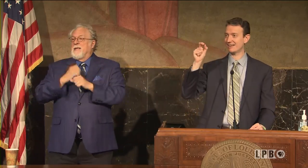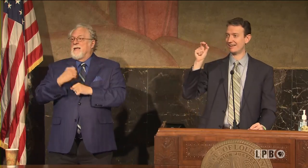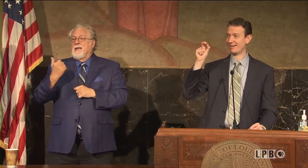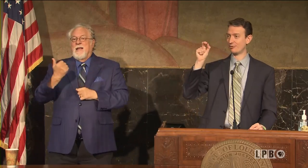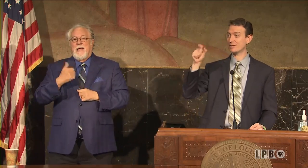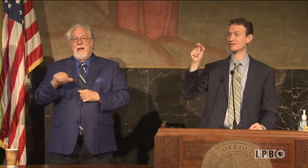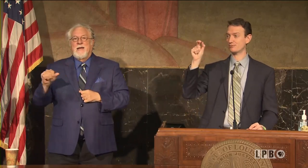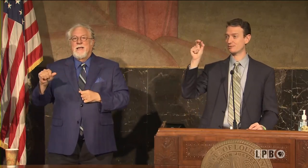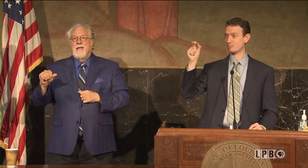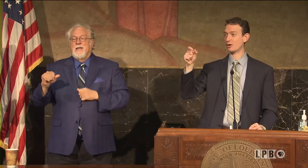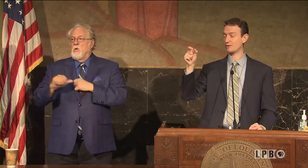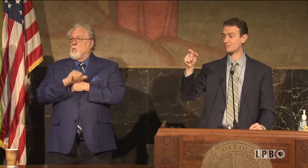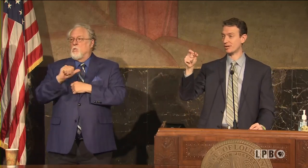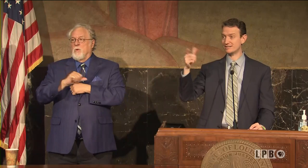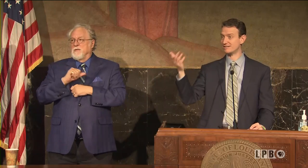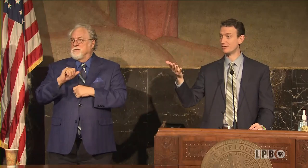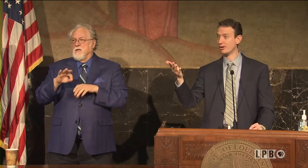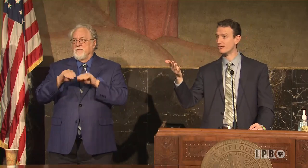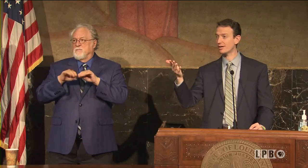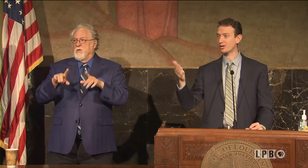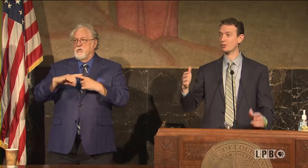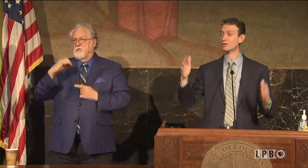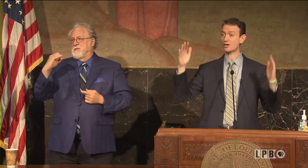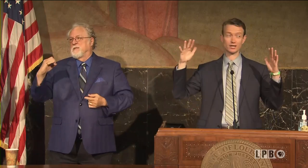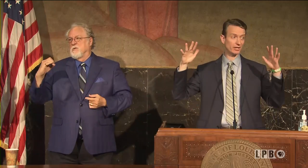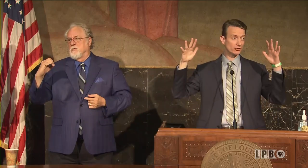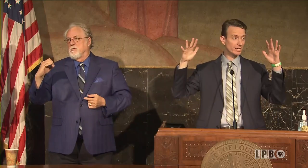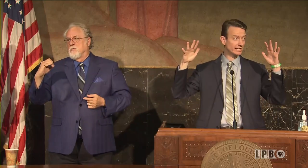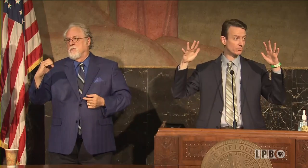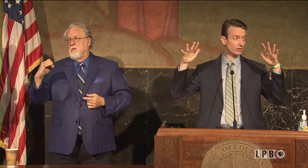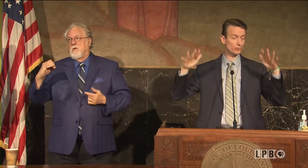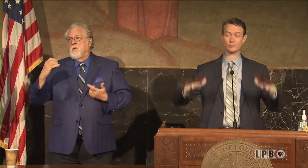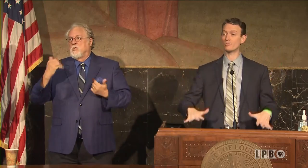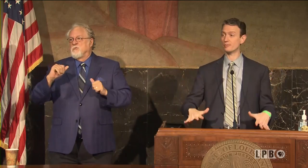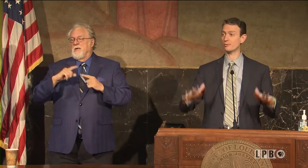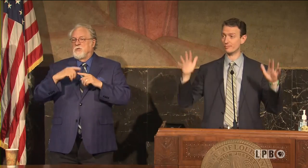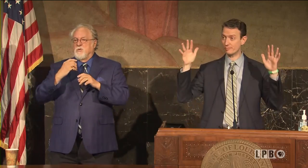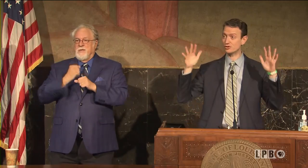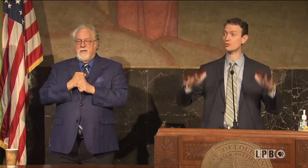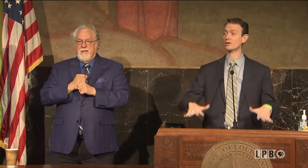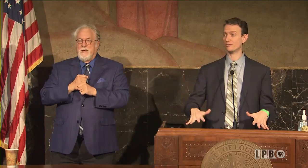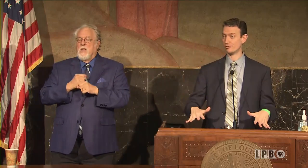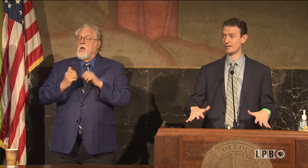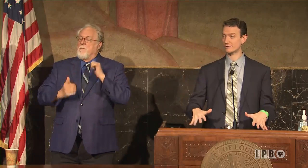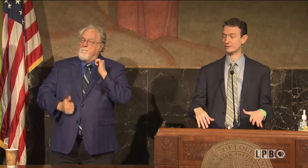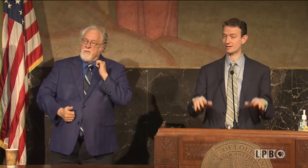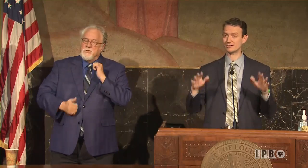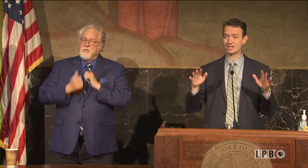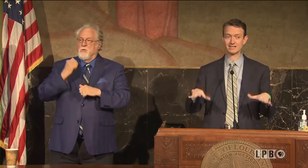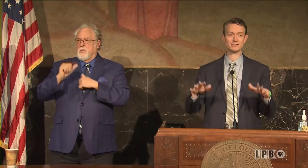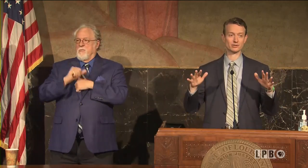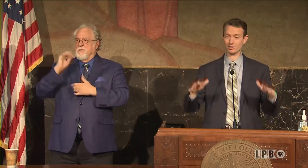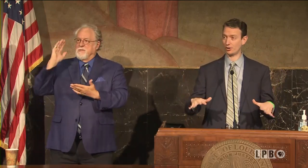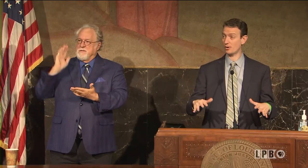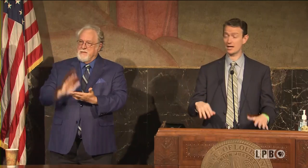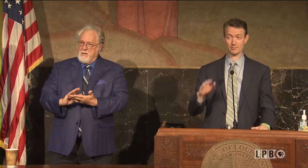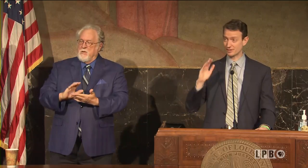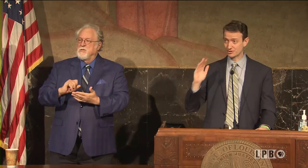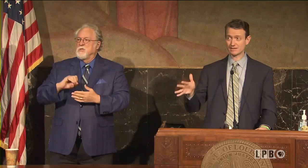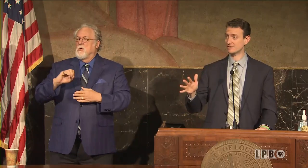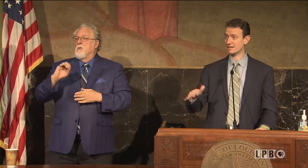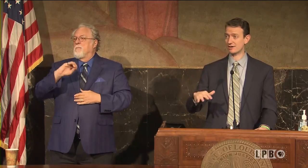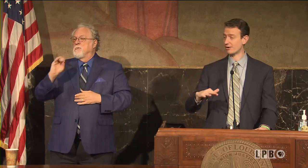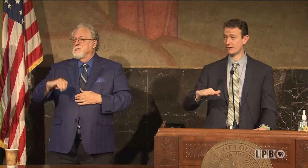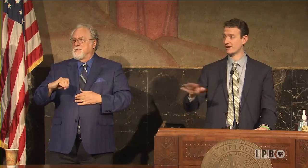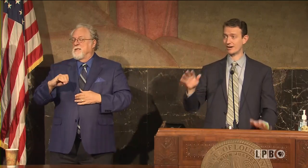any risk of COVID spread to zero. We're talking about trying to get rid of the majority of the risk so that the chances are low. But